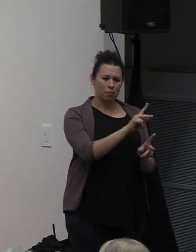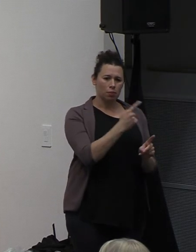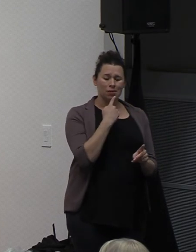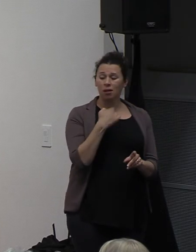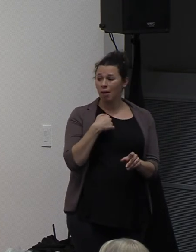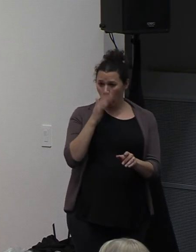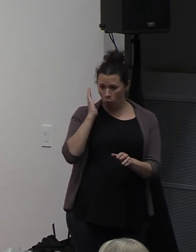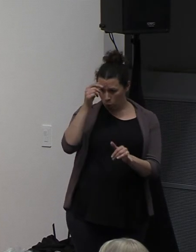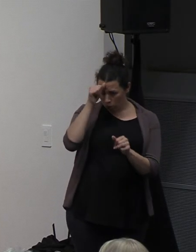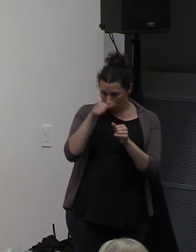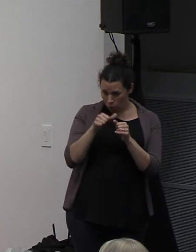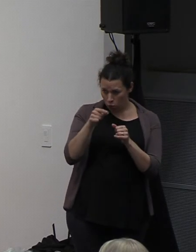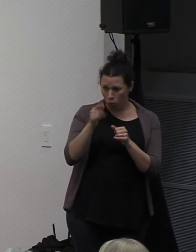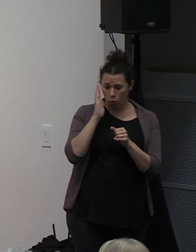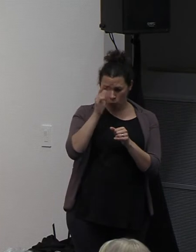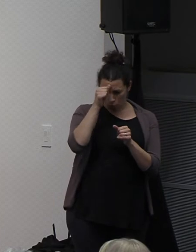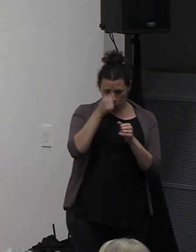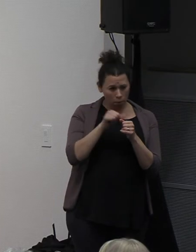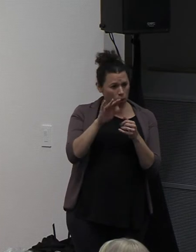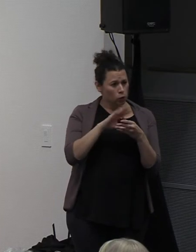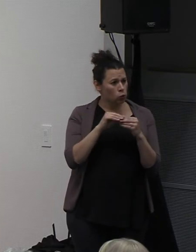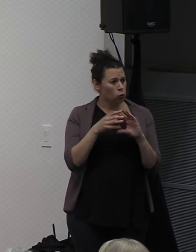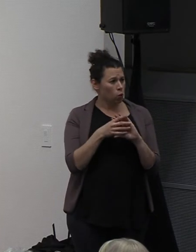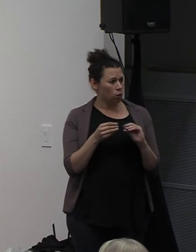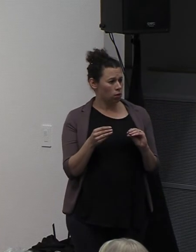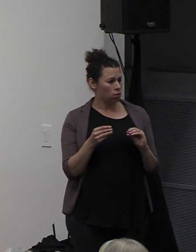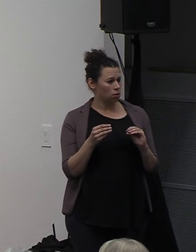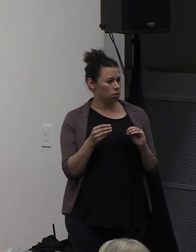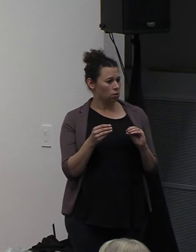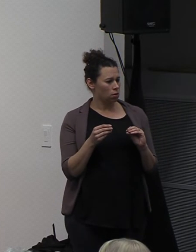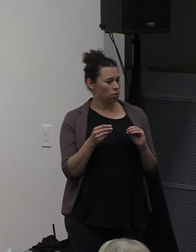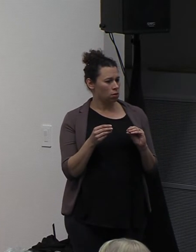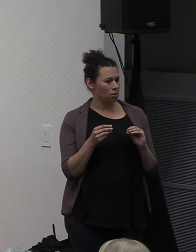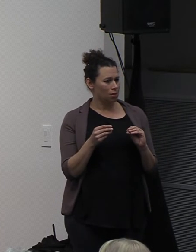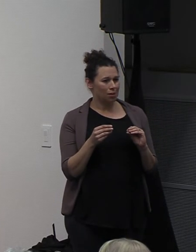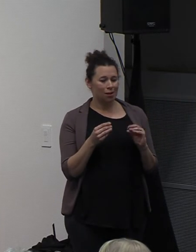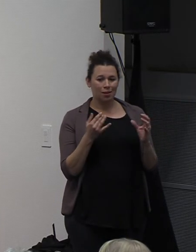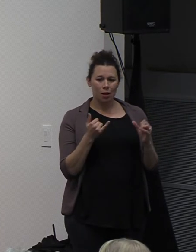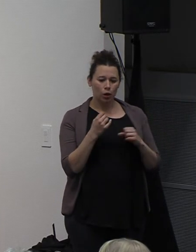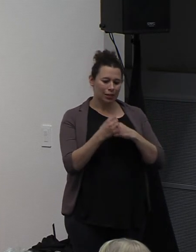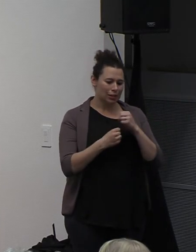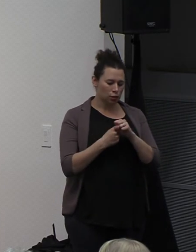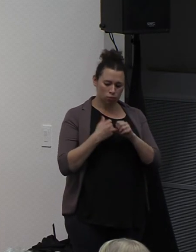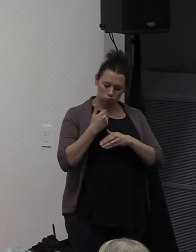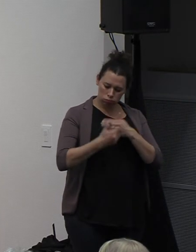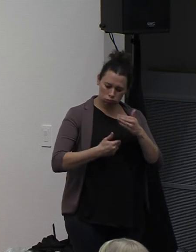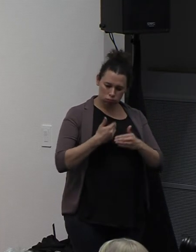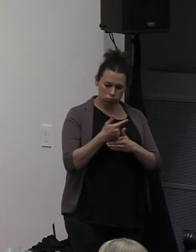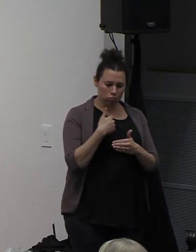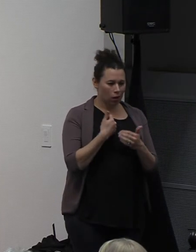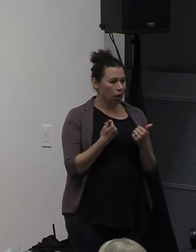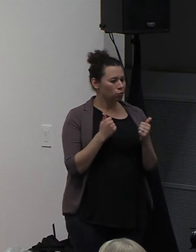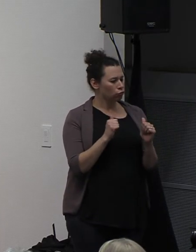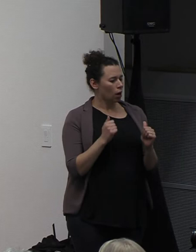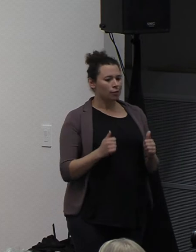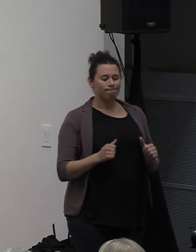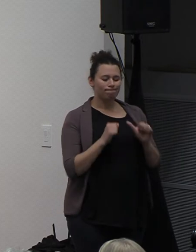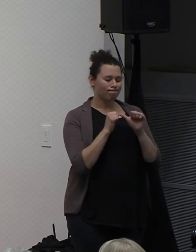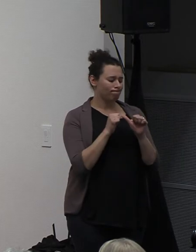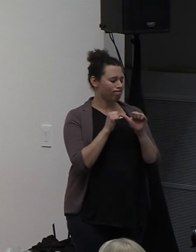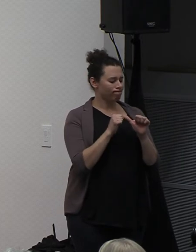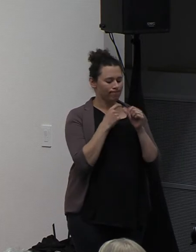me and my story. As the years gone by, I've tried my best to survive and tell my